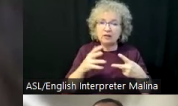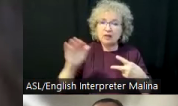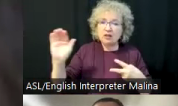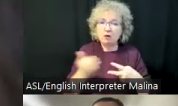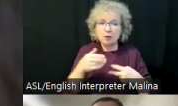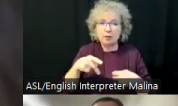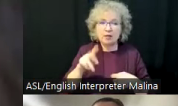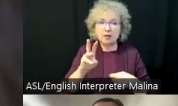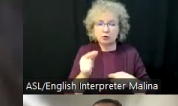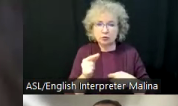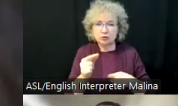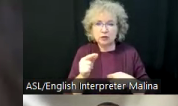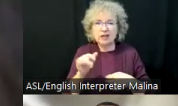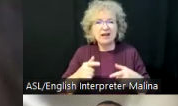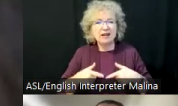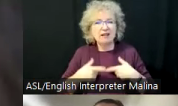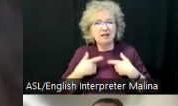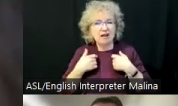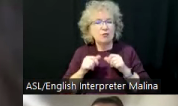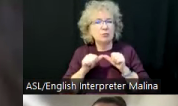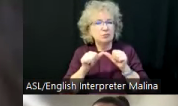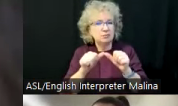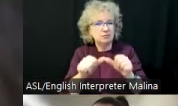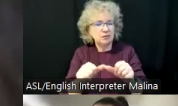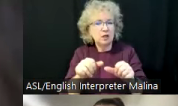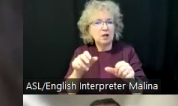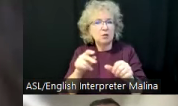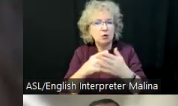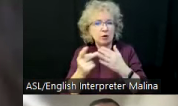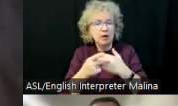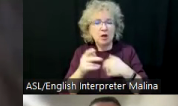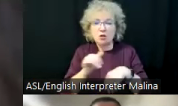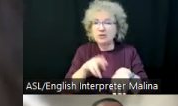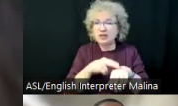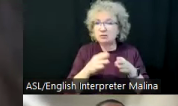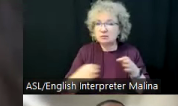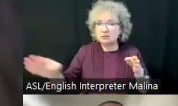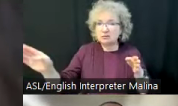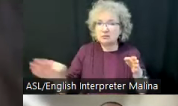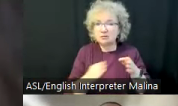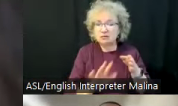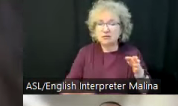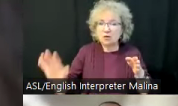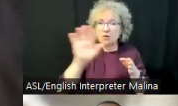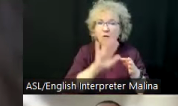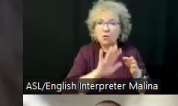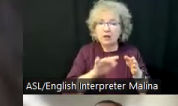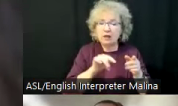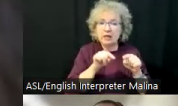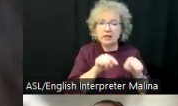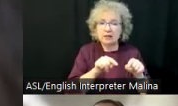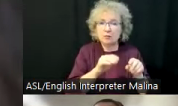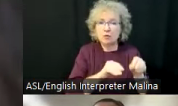program that we have here at dress for success. It's also nationwide. So if they move from here and go to another state that has a dress, they can then